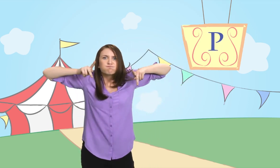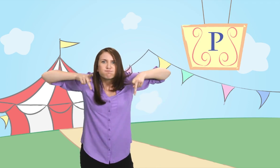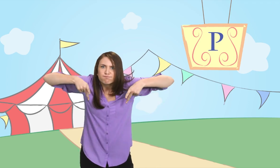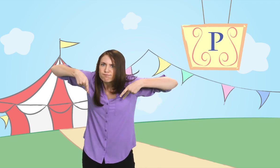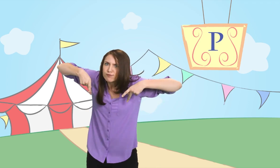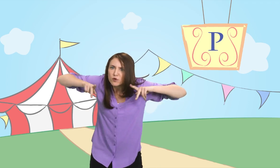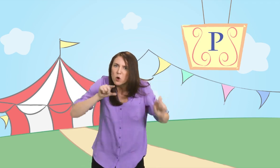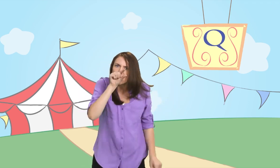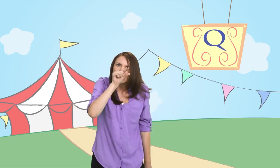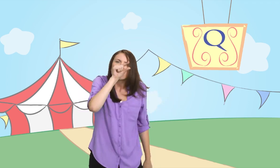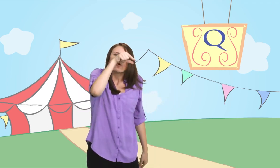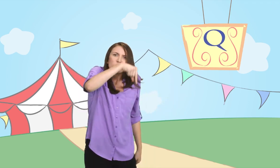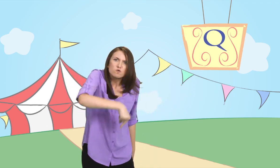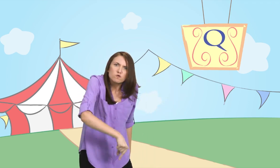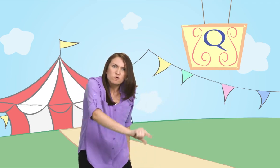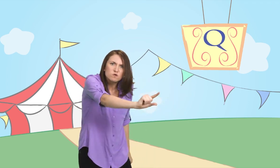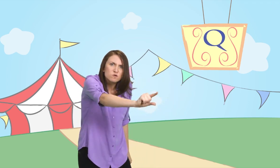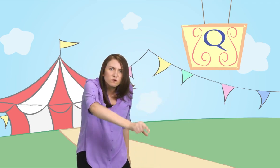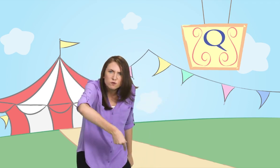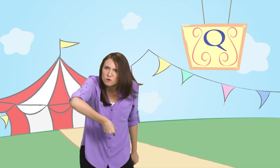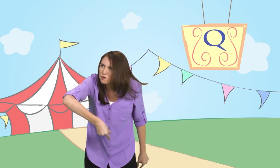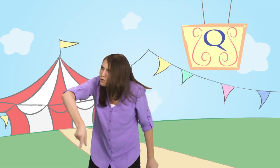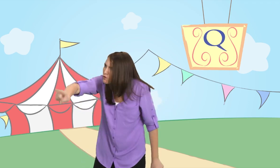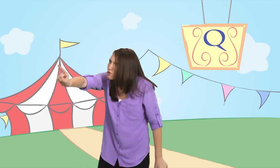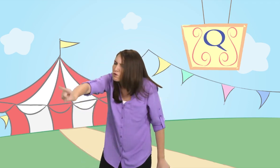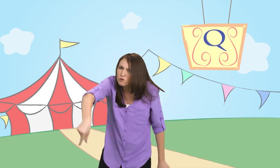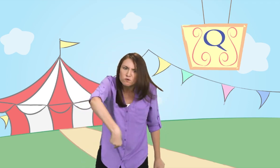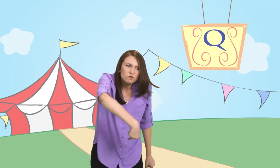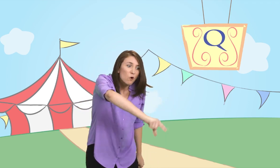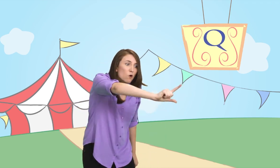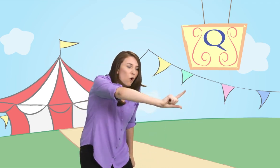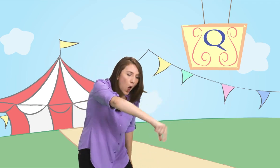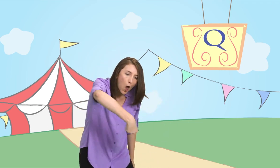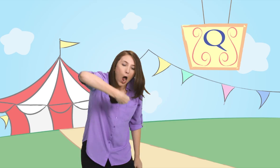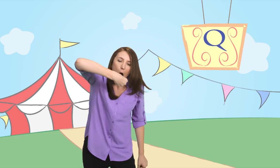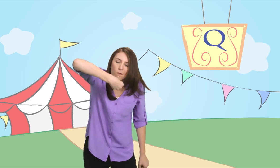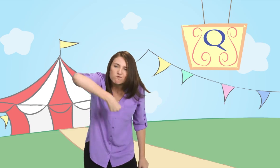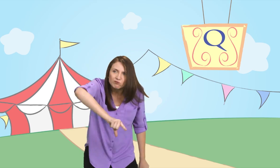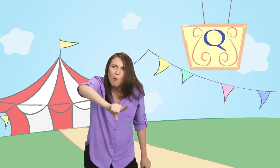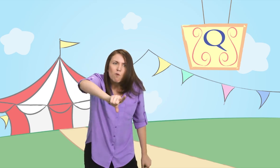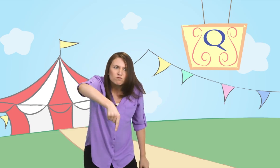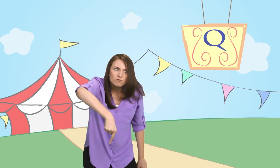Elephant ears. It's the elephant's trunk. And he's eating things.